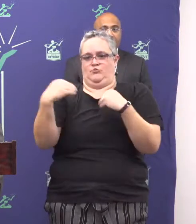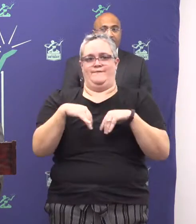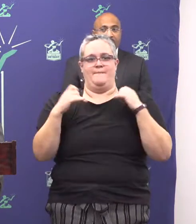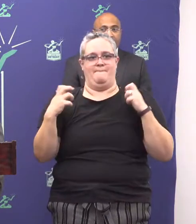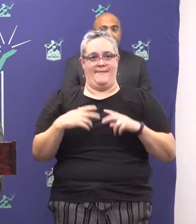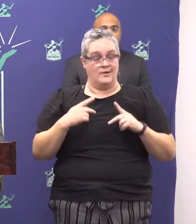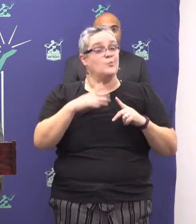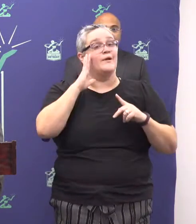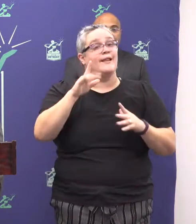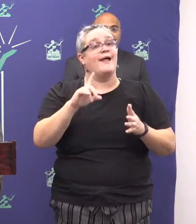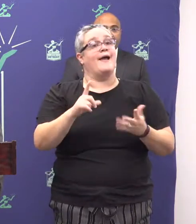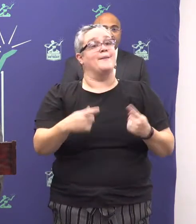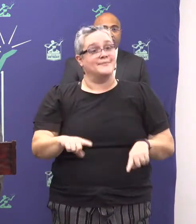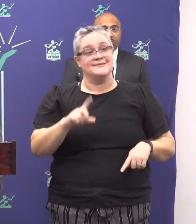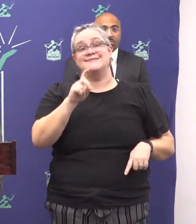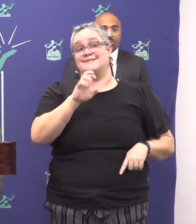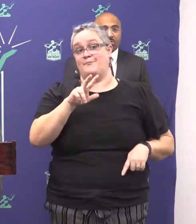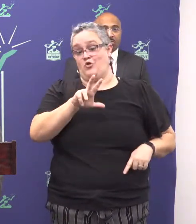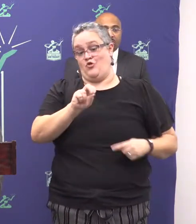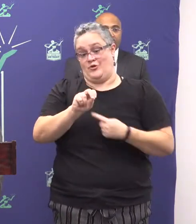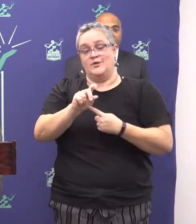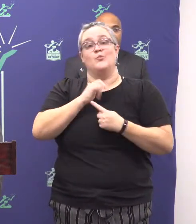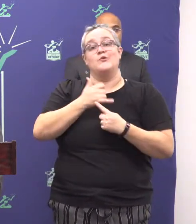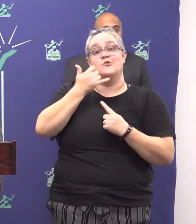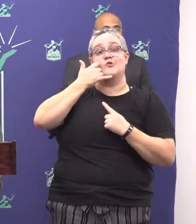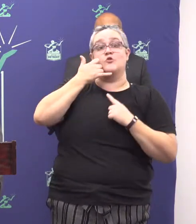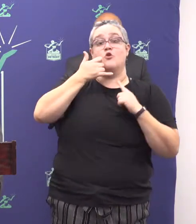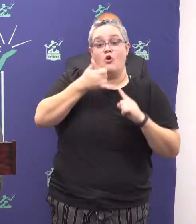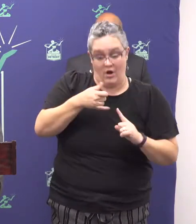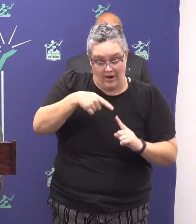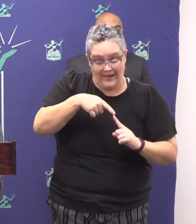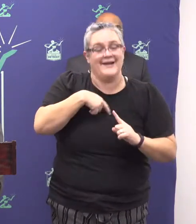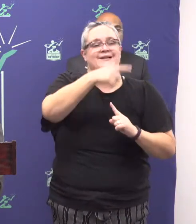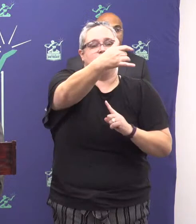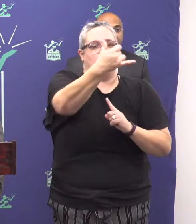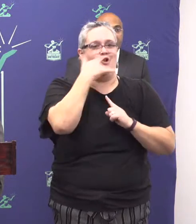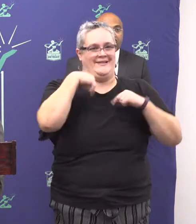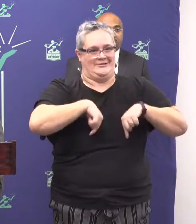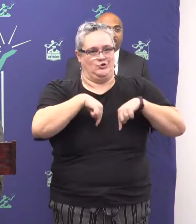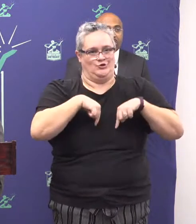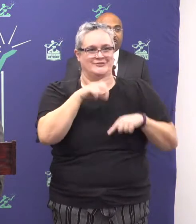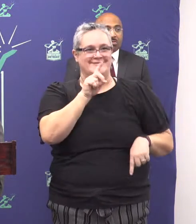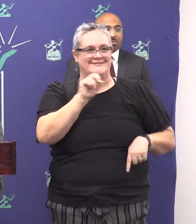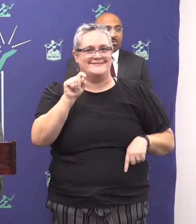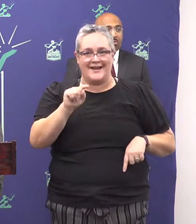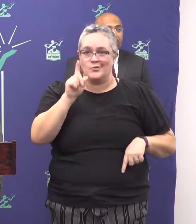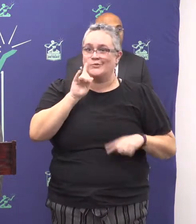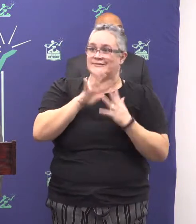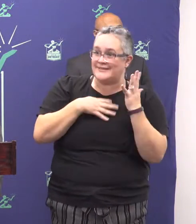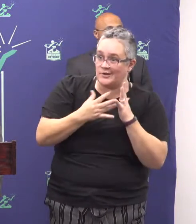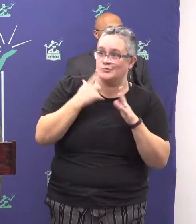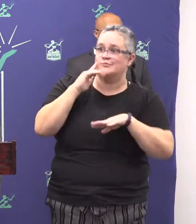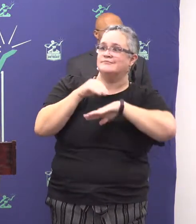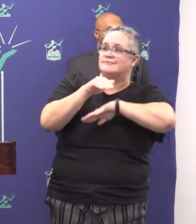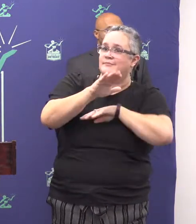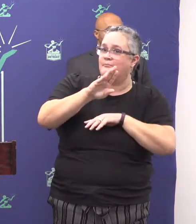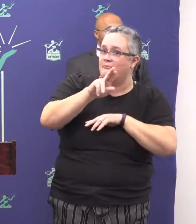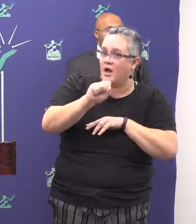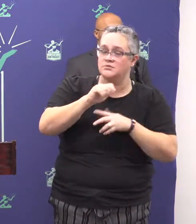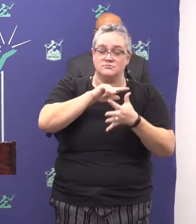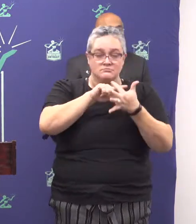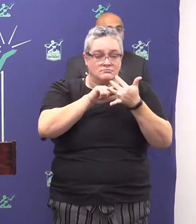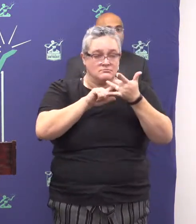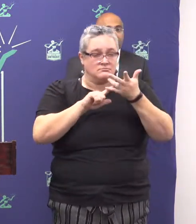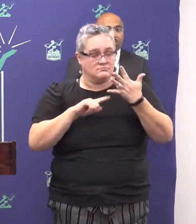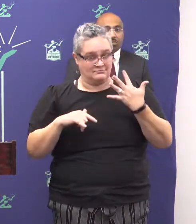when you call the number, you're going to talk to a DDOT employee who's going to schedule you, is going to dispatch the buses, and if you have any